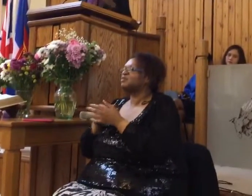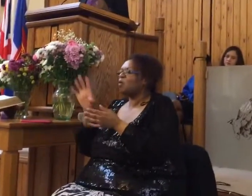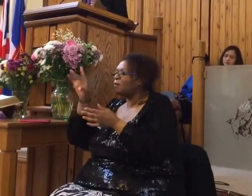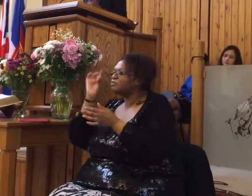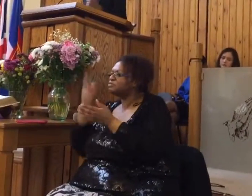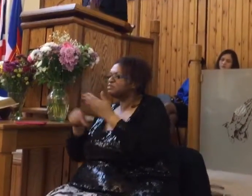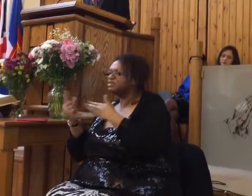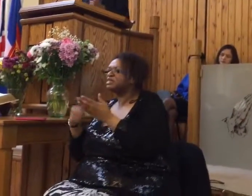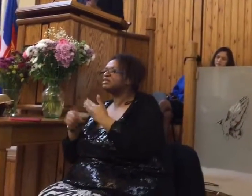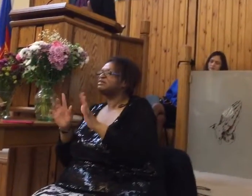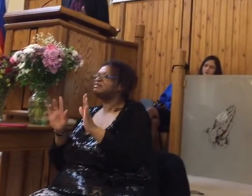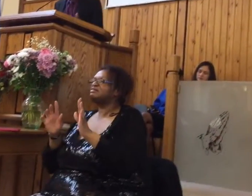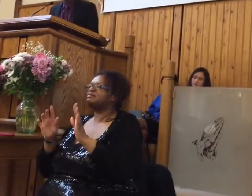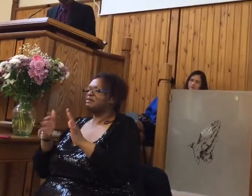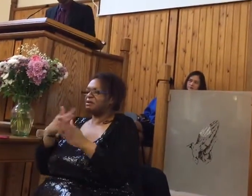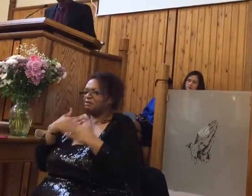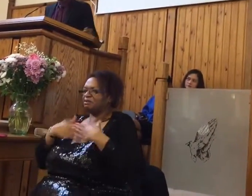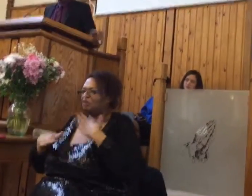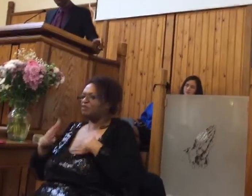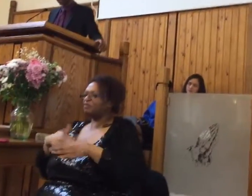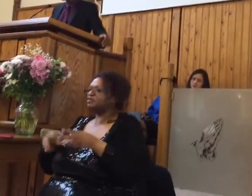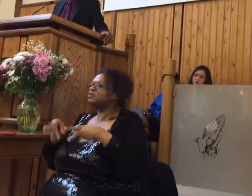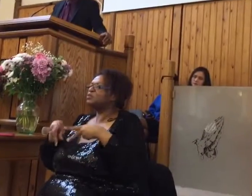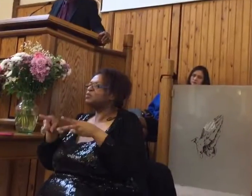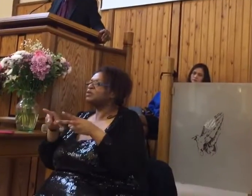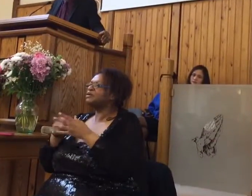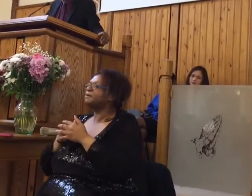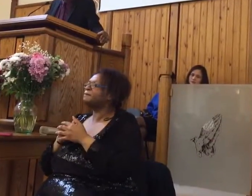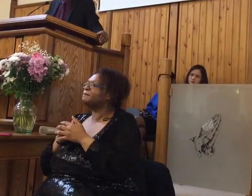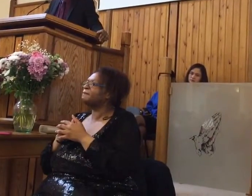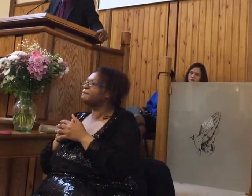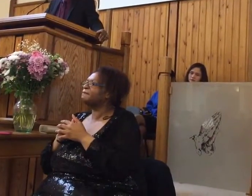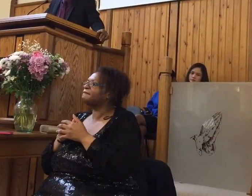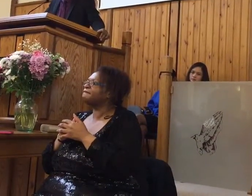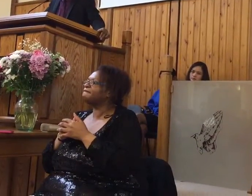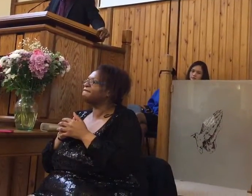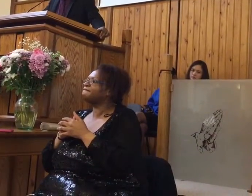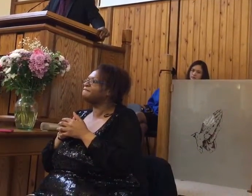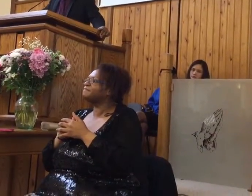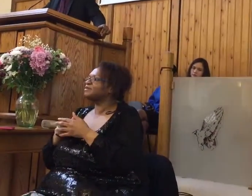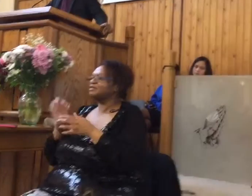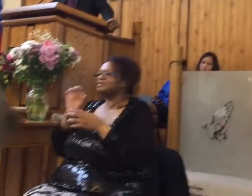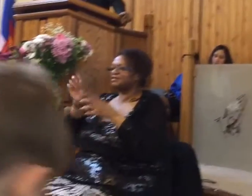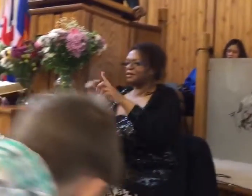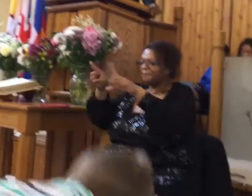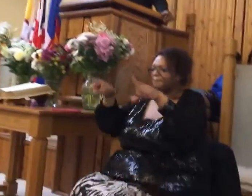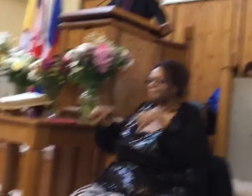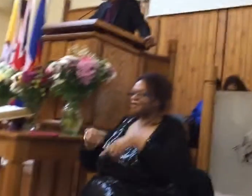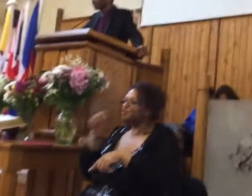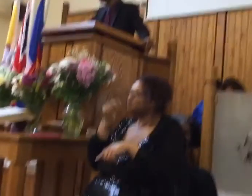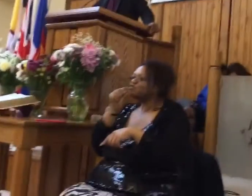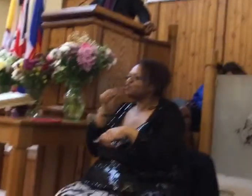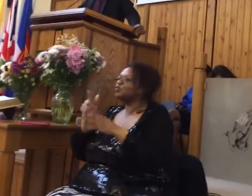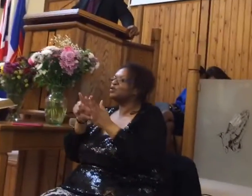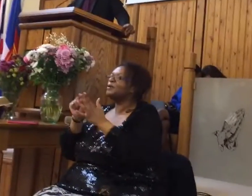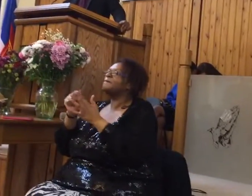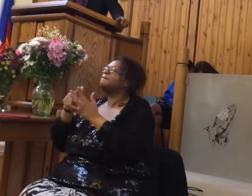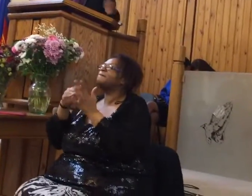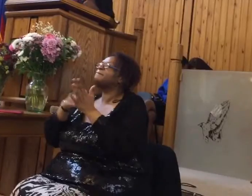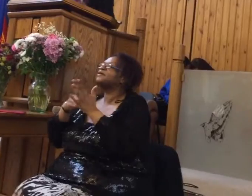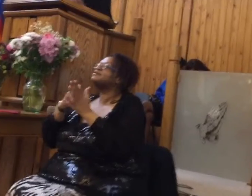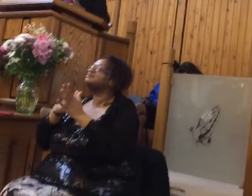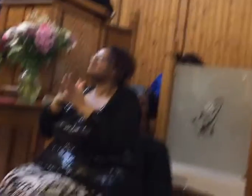That person I visited and gave pizza yesterday, was that just a one-off because it was Global Youth Day?